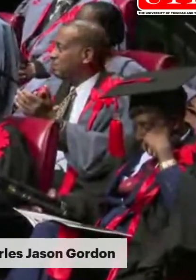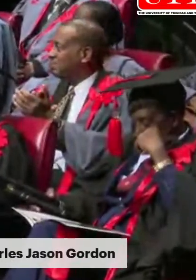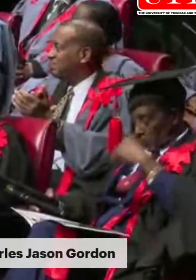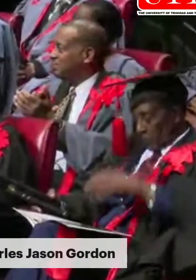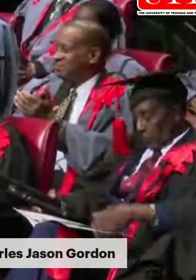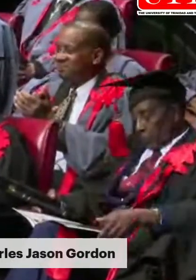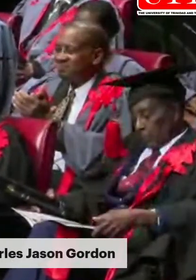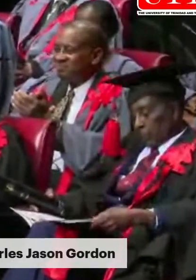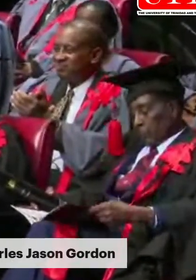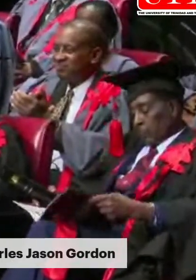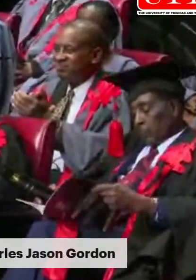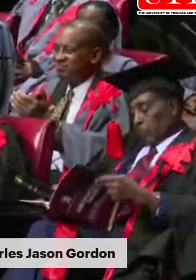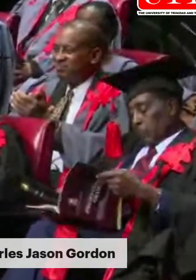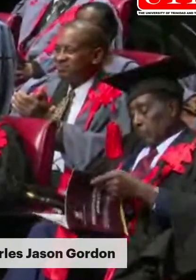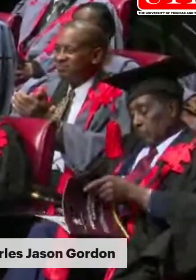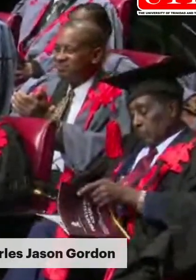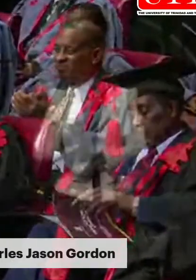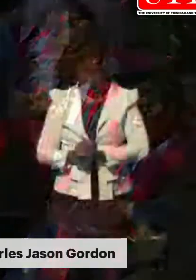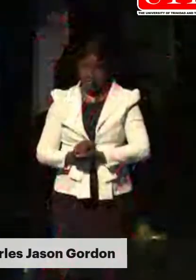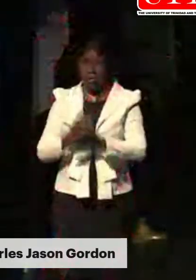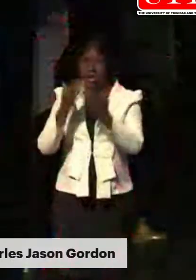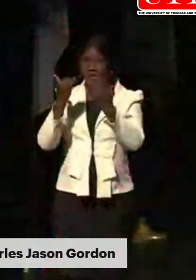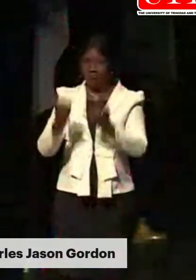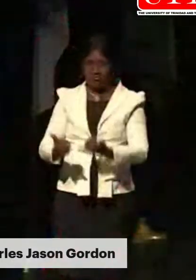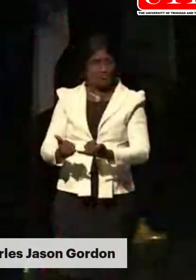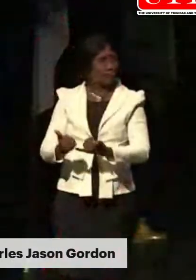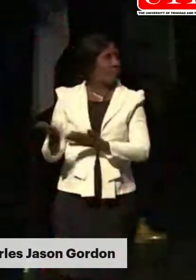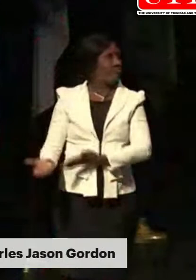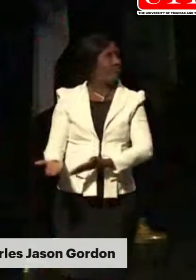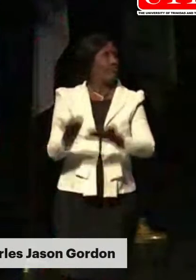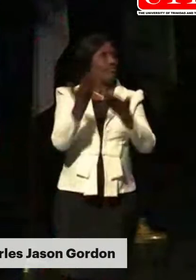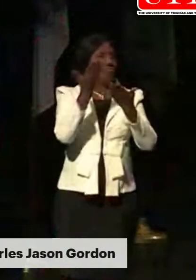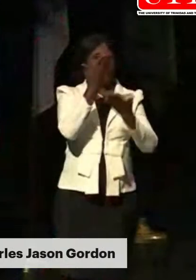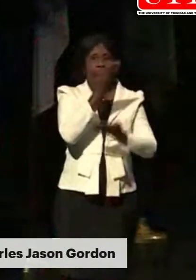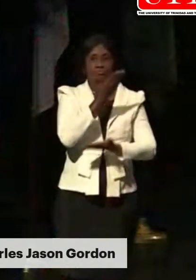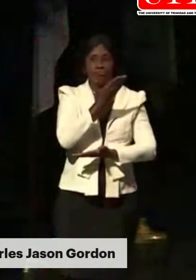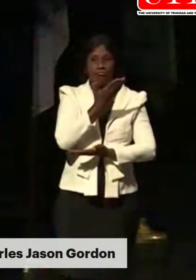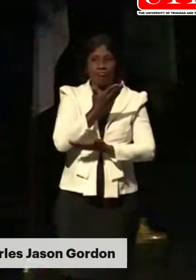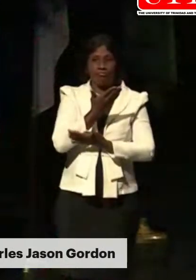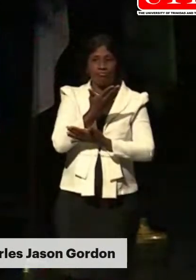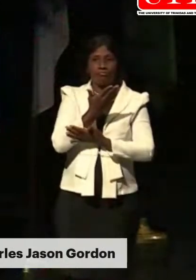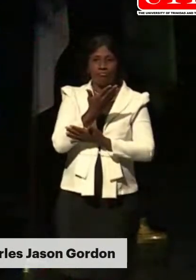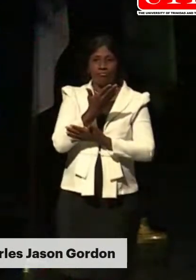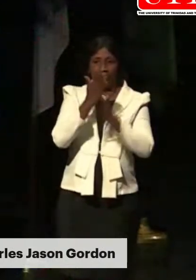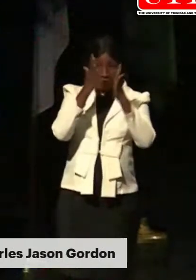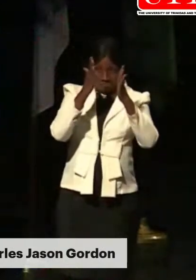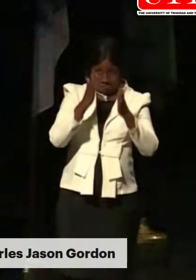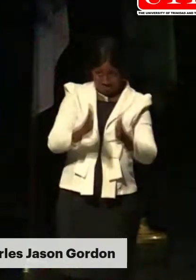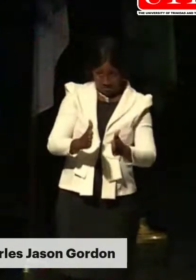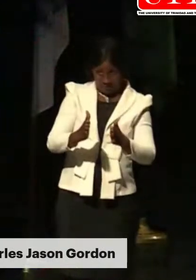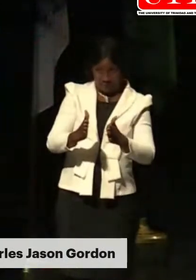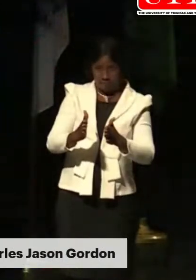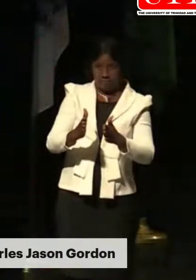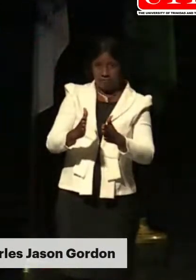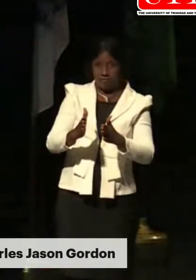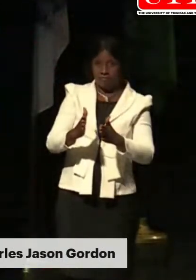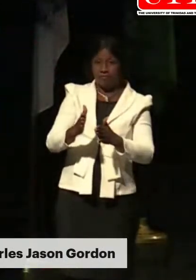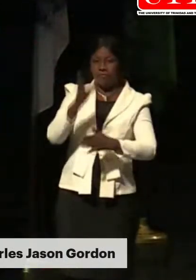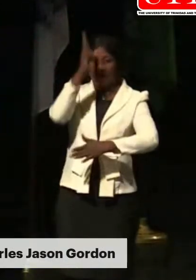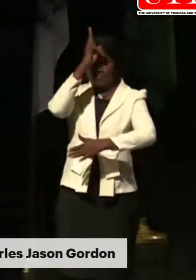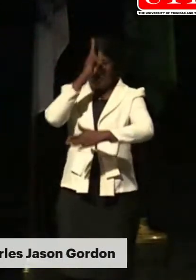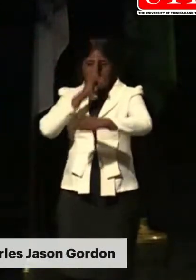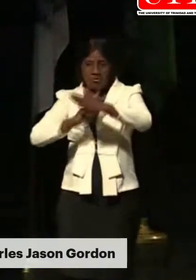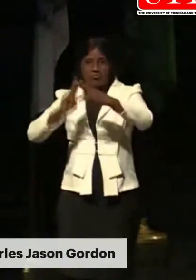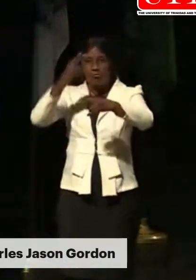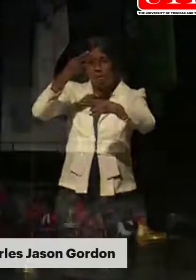I present His Grace, the Reverend Dr. Charles Jason Gordon, Honorary Doctor of